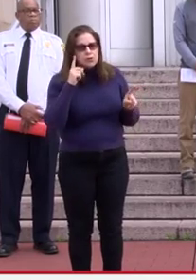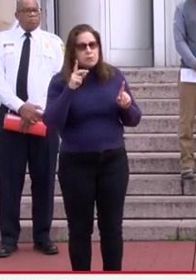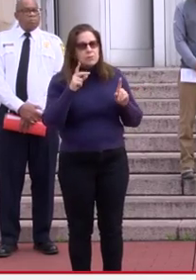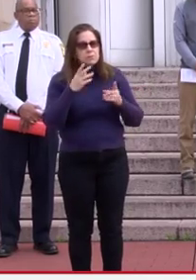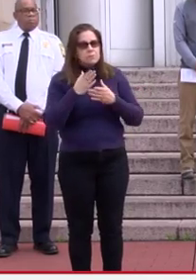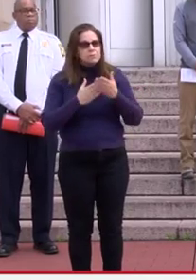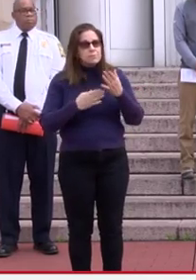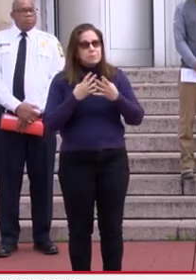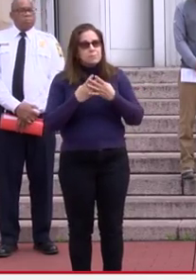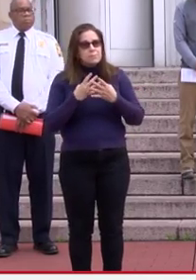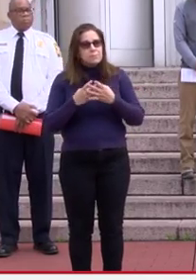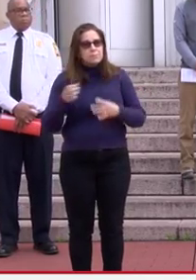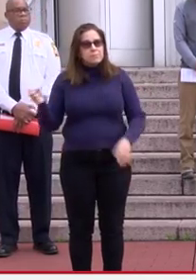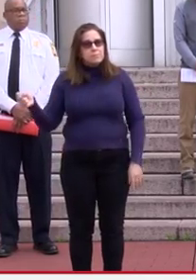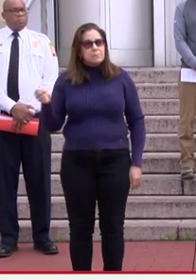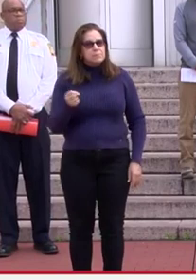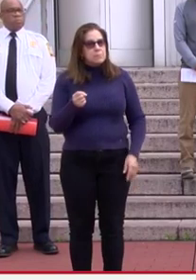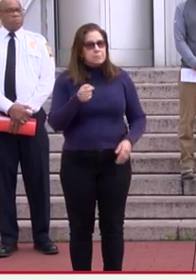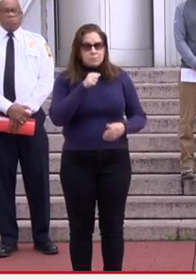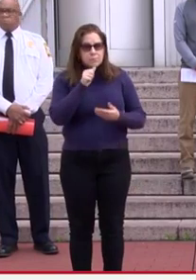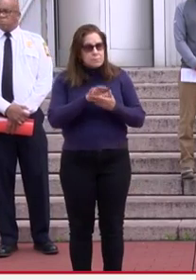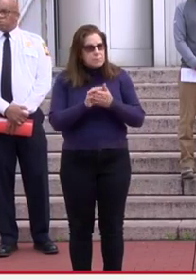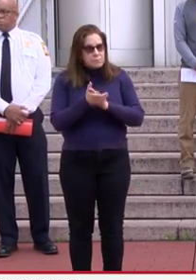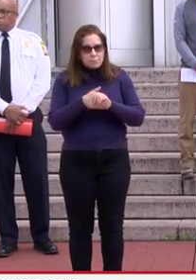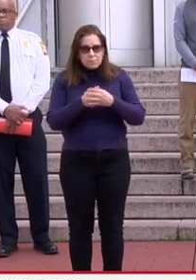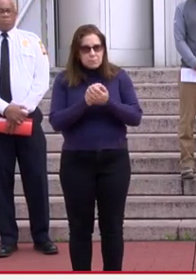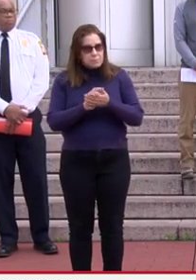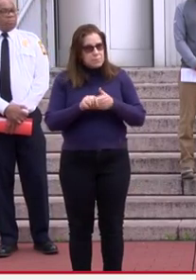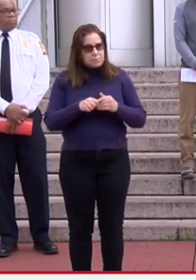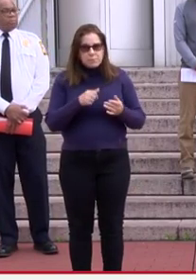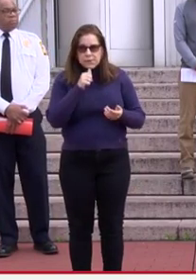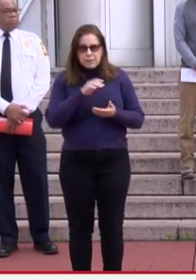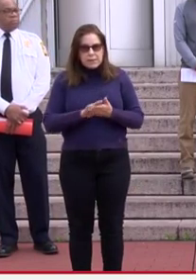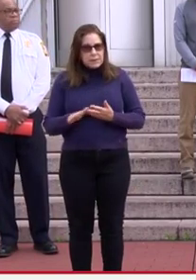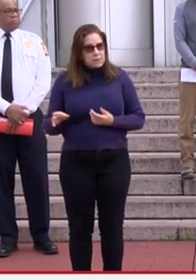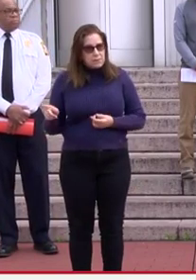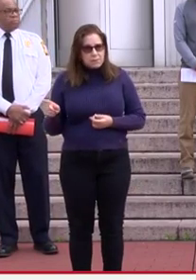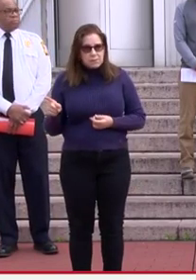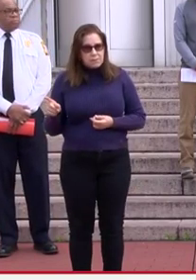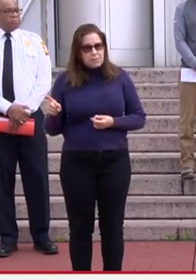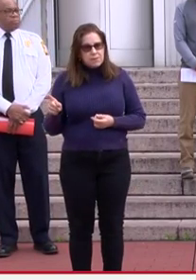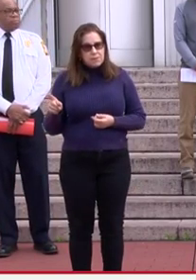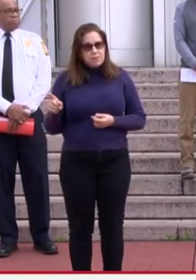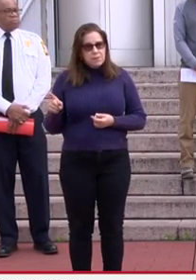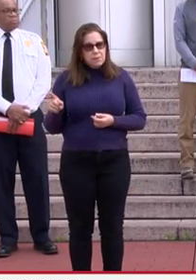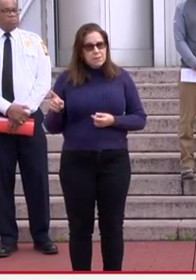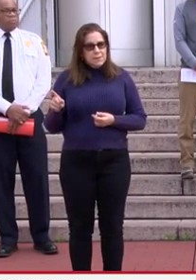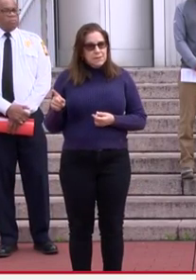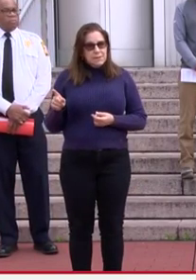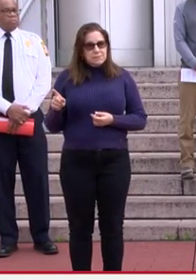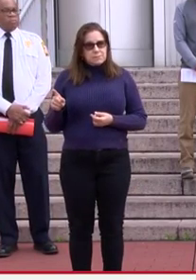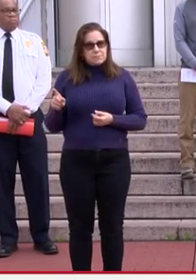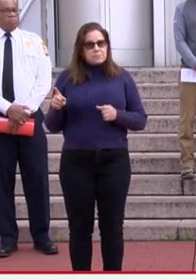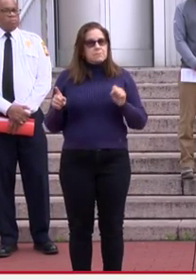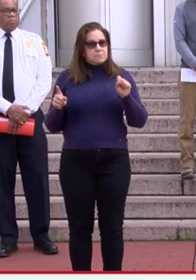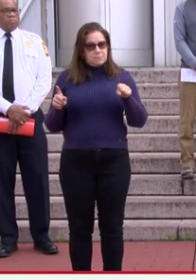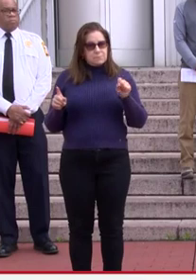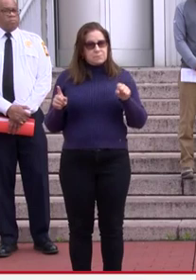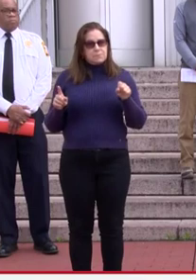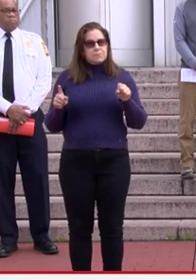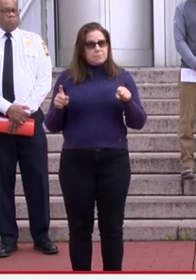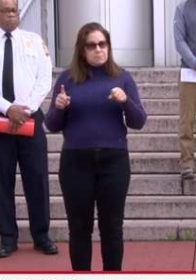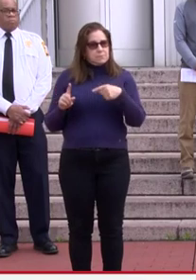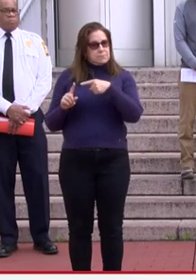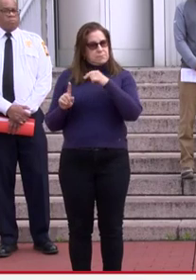the area. The DOC has increased their cleaning routine at the cell blocks, and